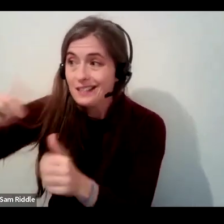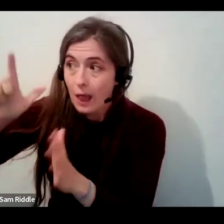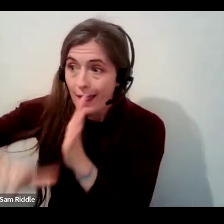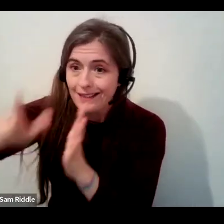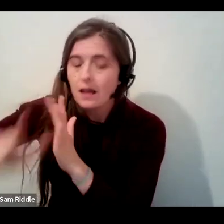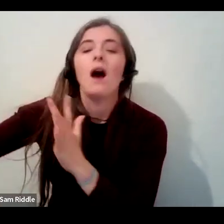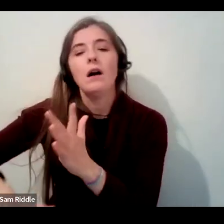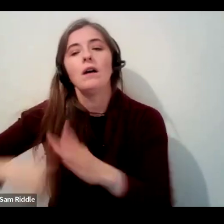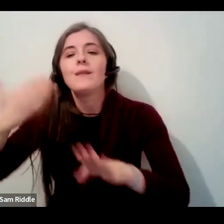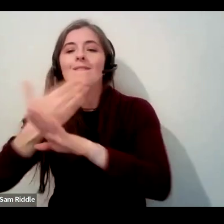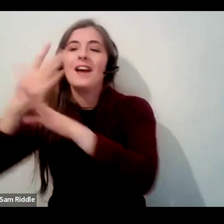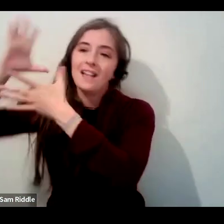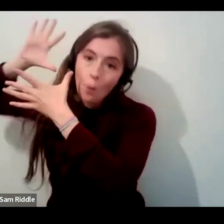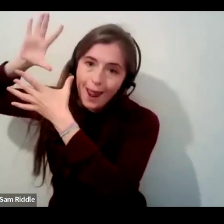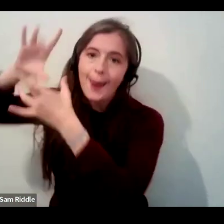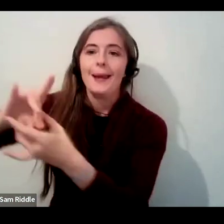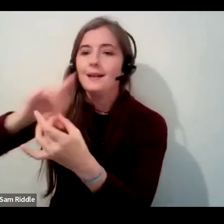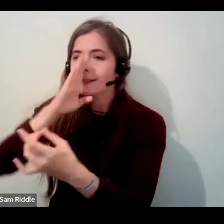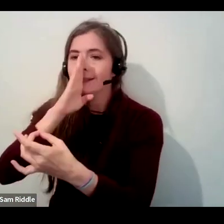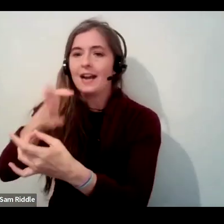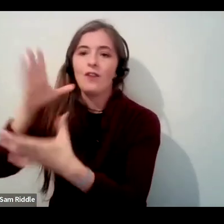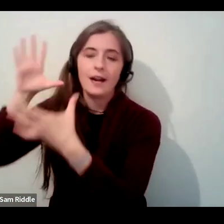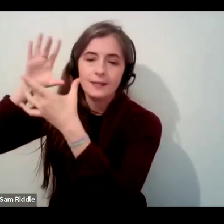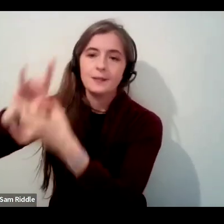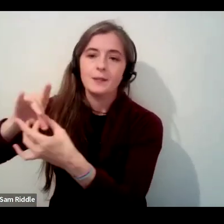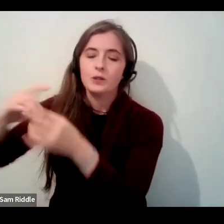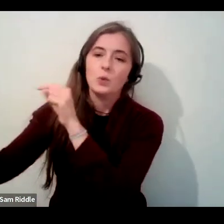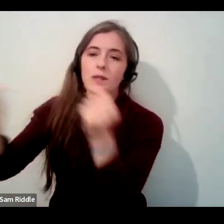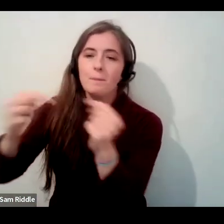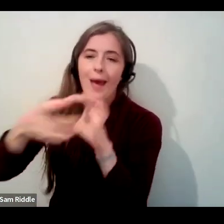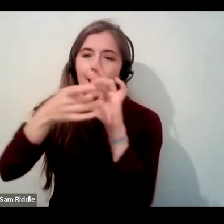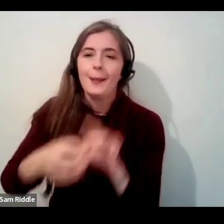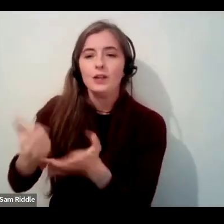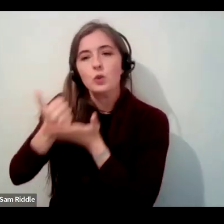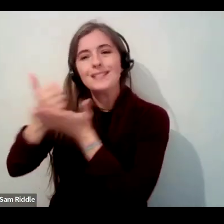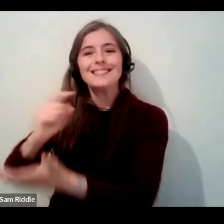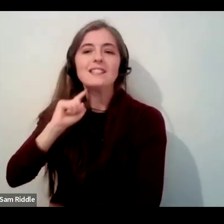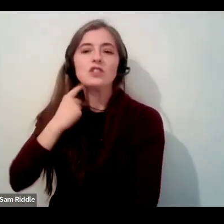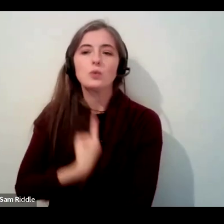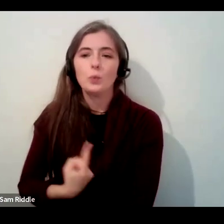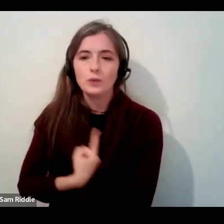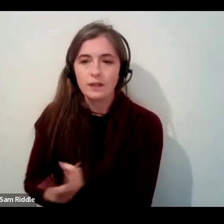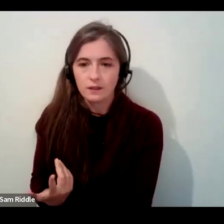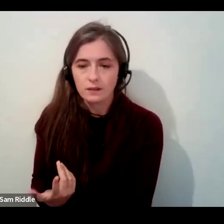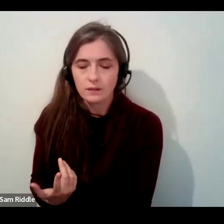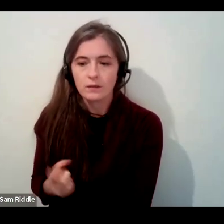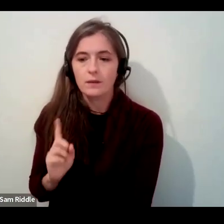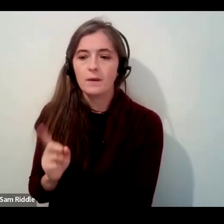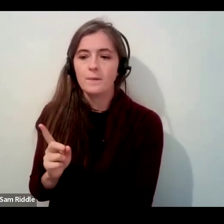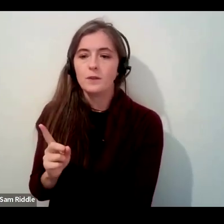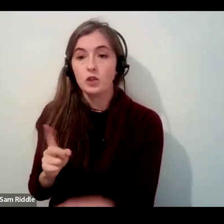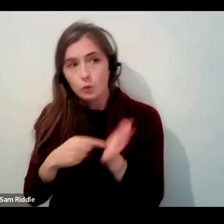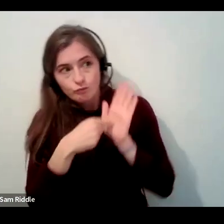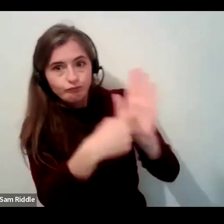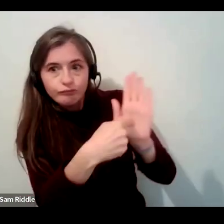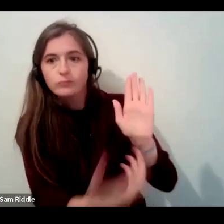And then link that directly with the whole debate about assisted suicide, to underline